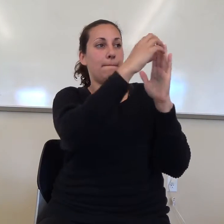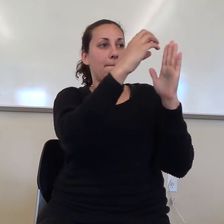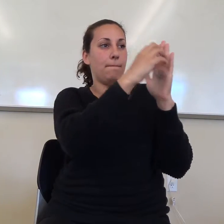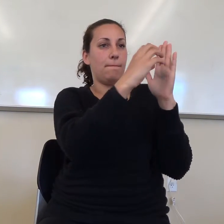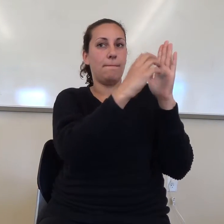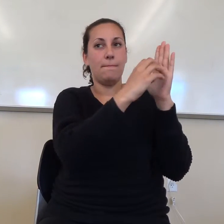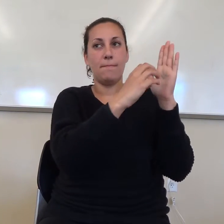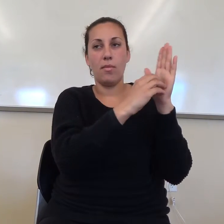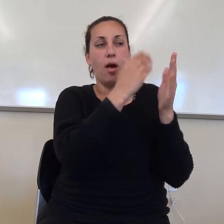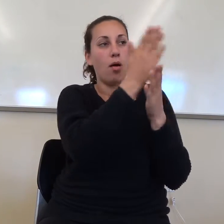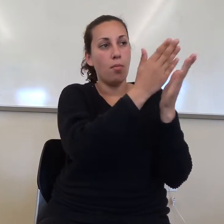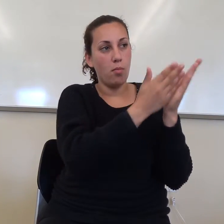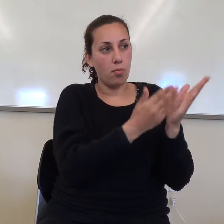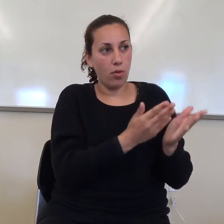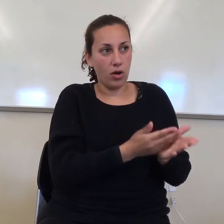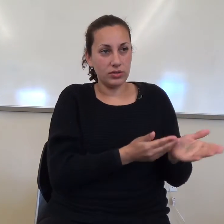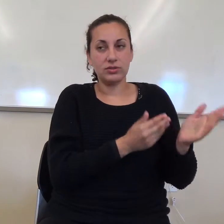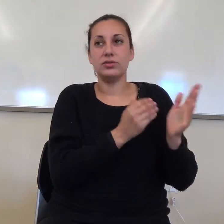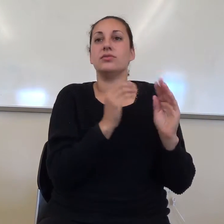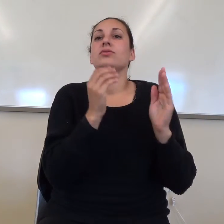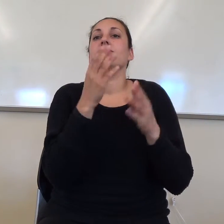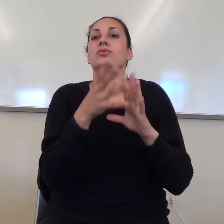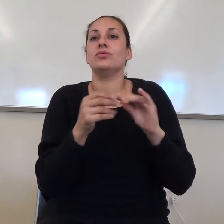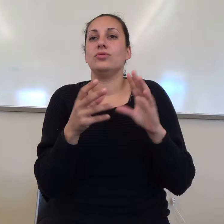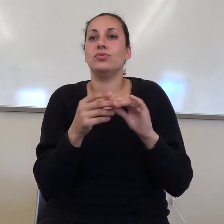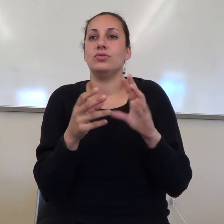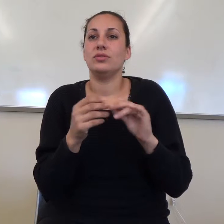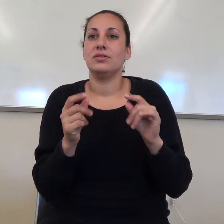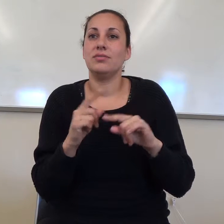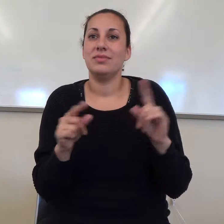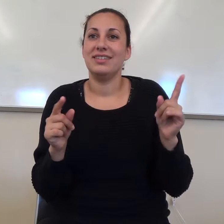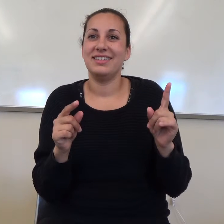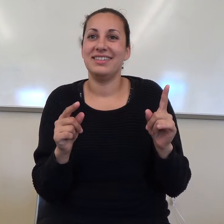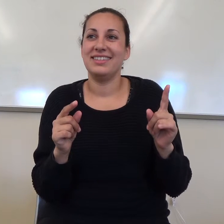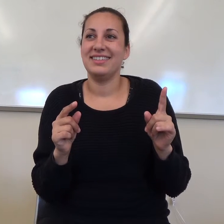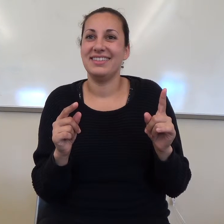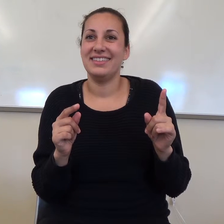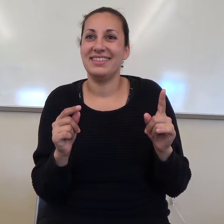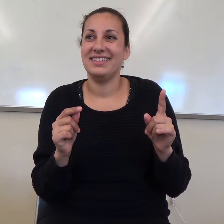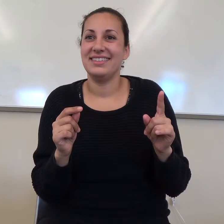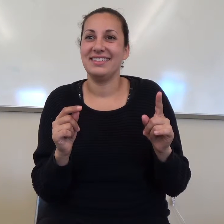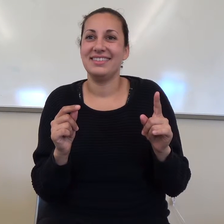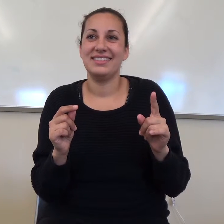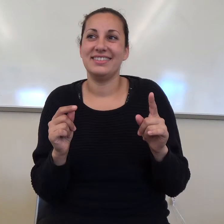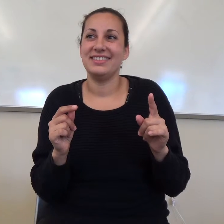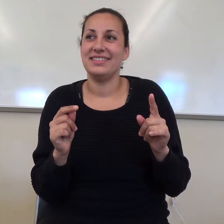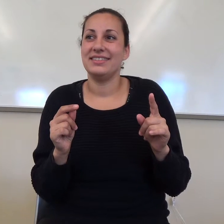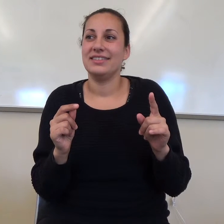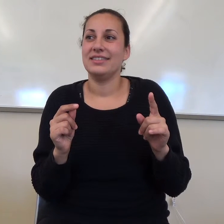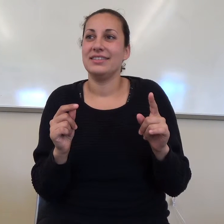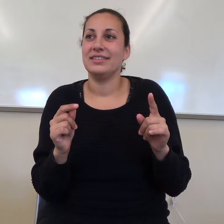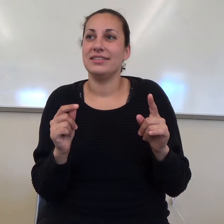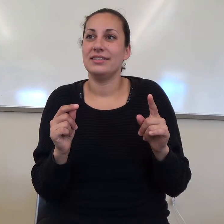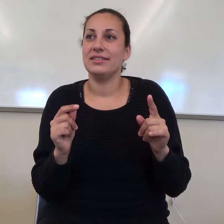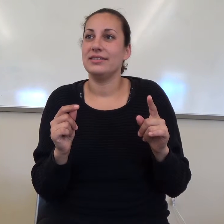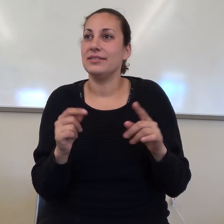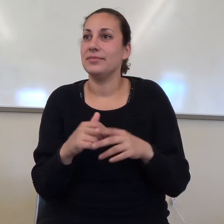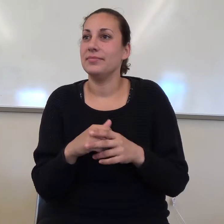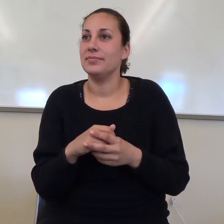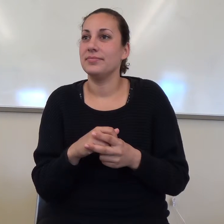Because Yvonne's suggestion doesn't include the nonprofit groups. So yours was a